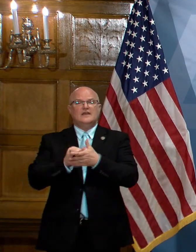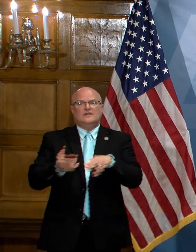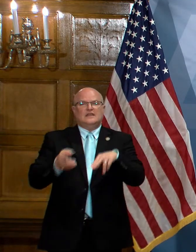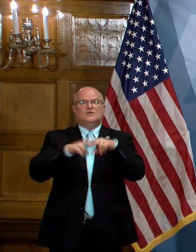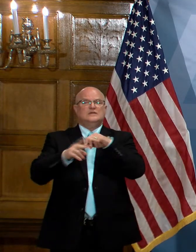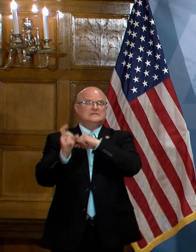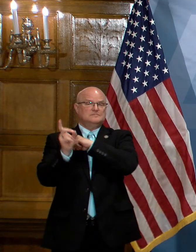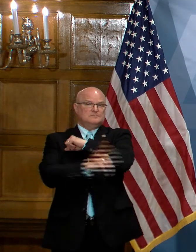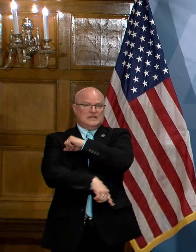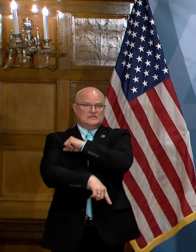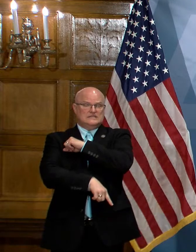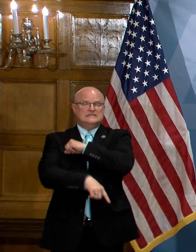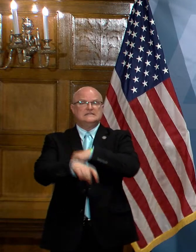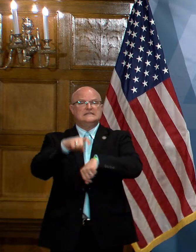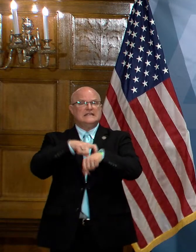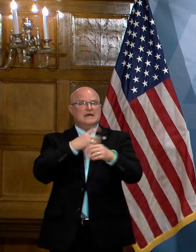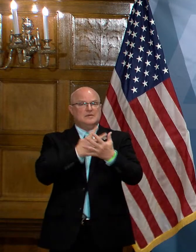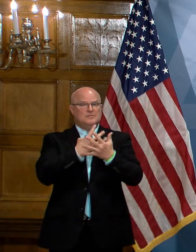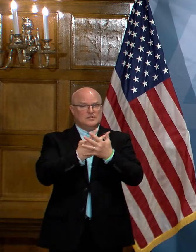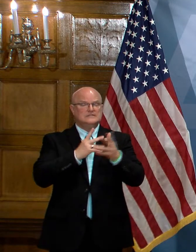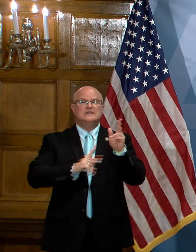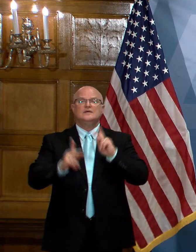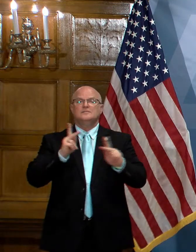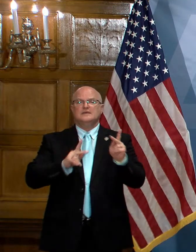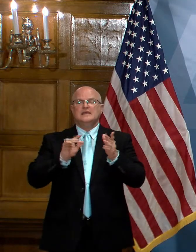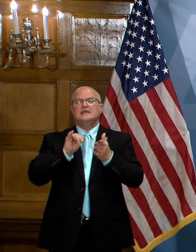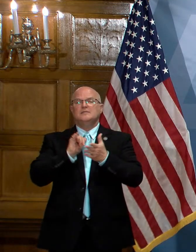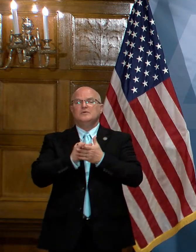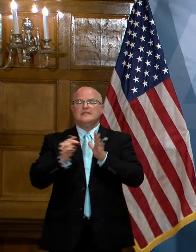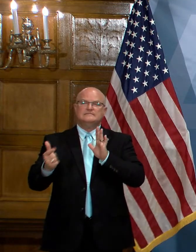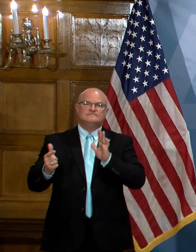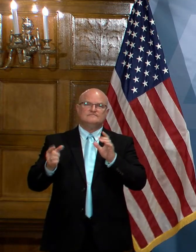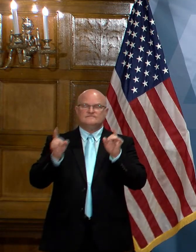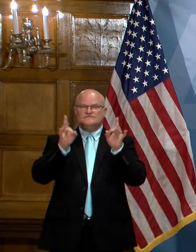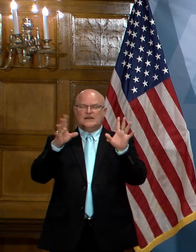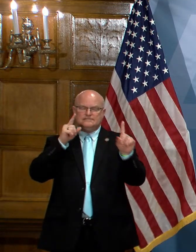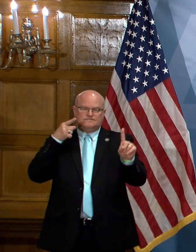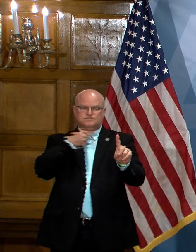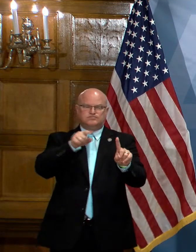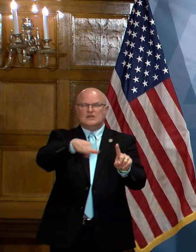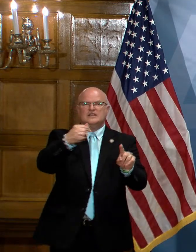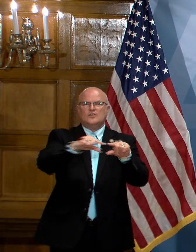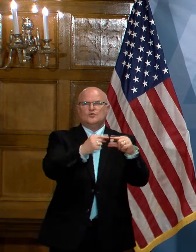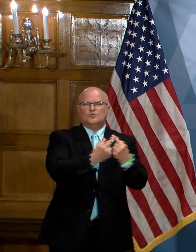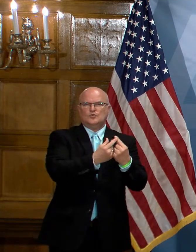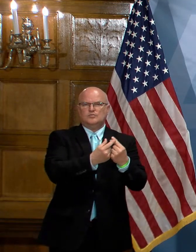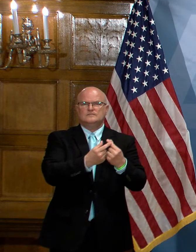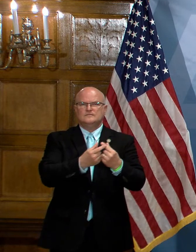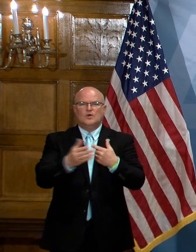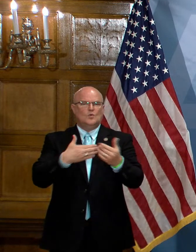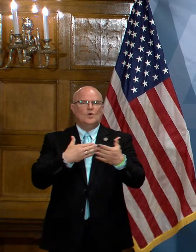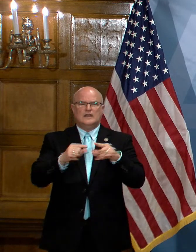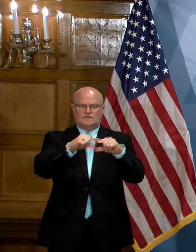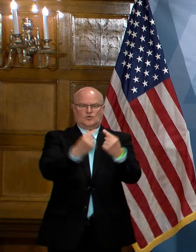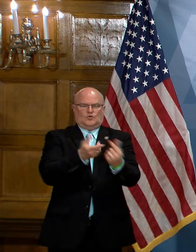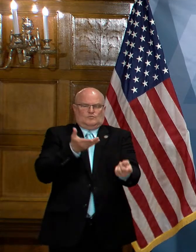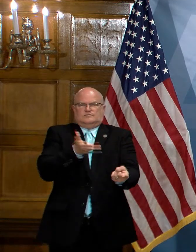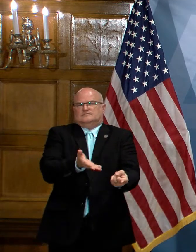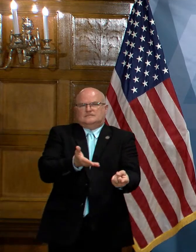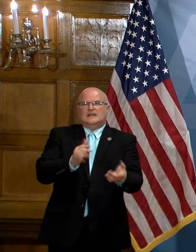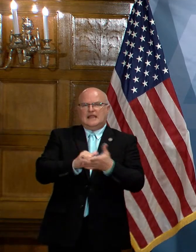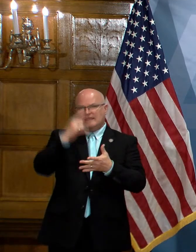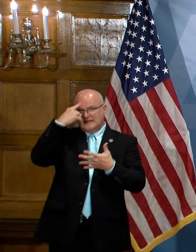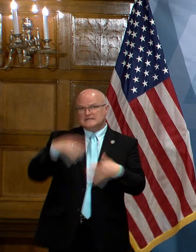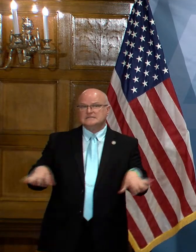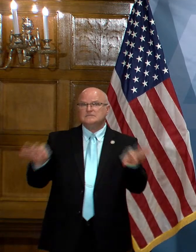increased penalties and time in prison for those that violently target another group, whatever that group is. And I think